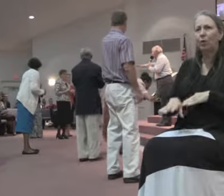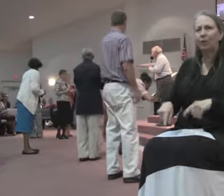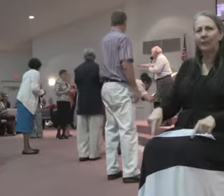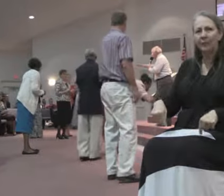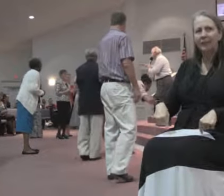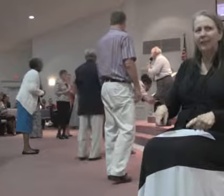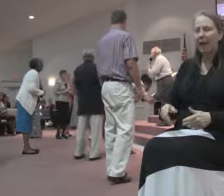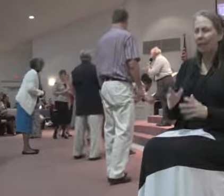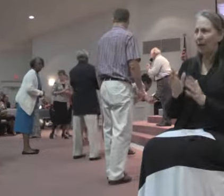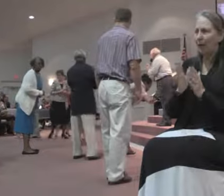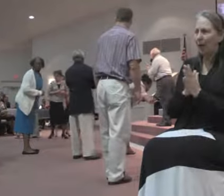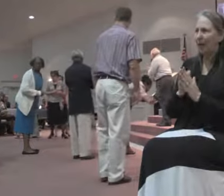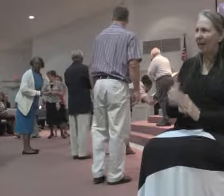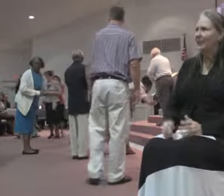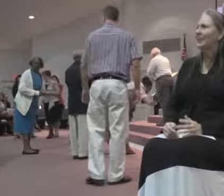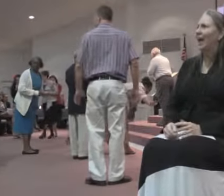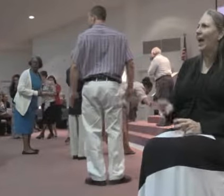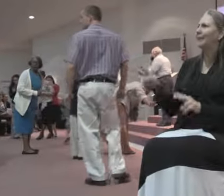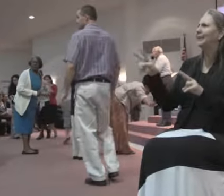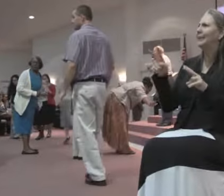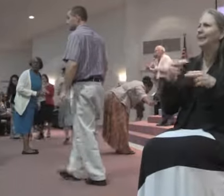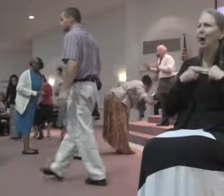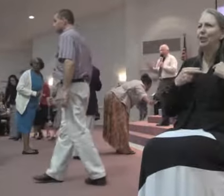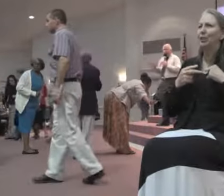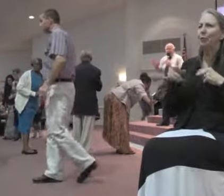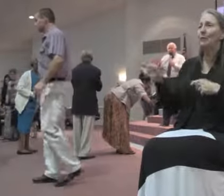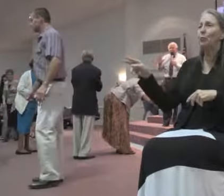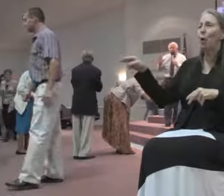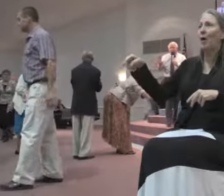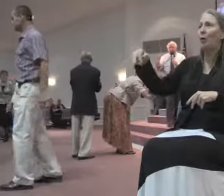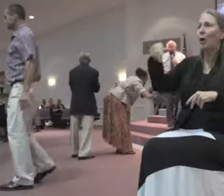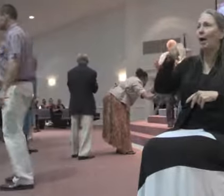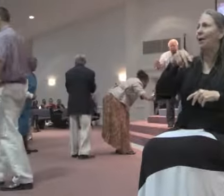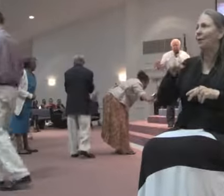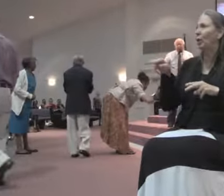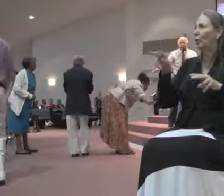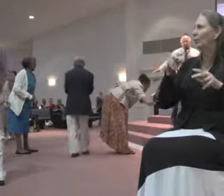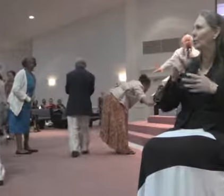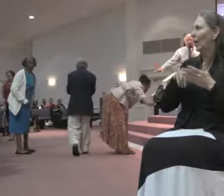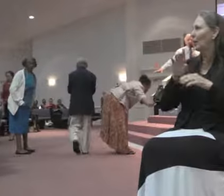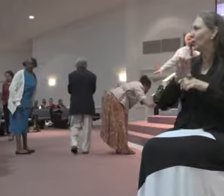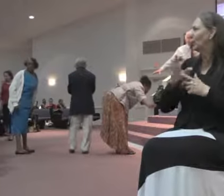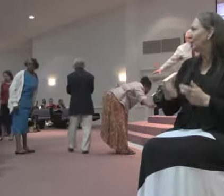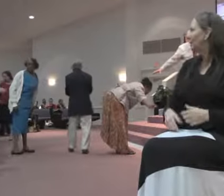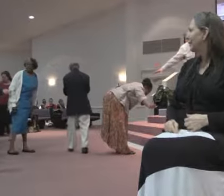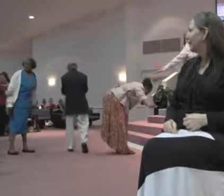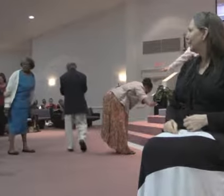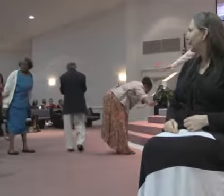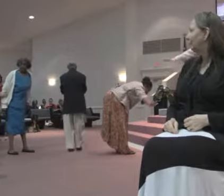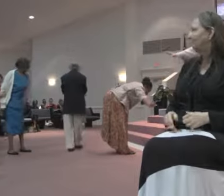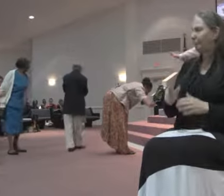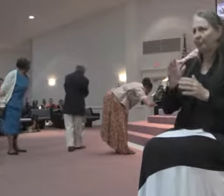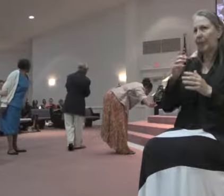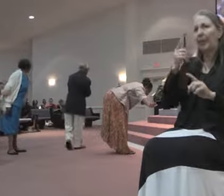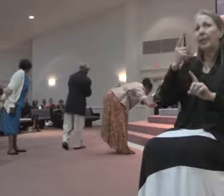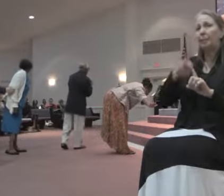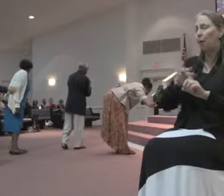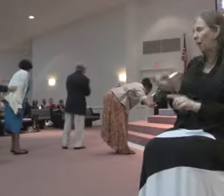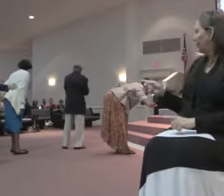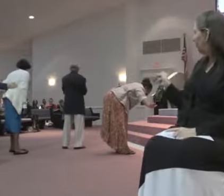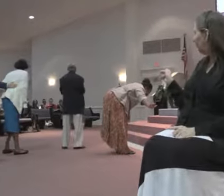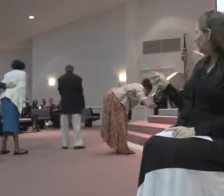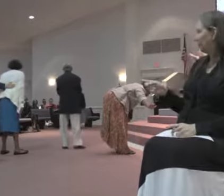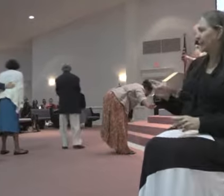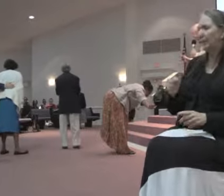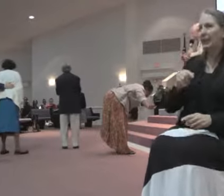Let me finish this message. Please, please stay with me. Don't leave me. There's a reason for this. This is